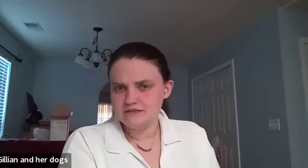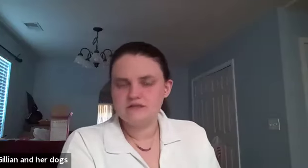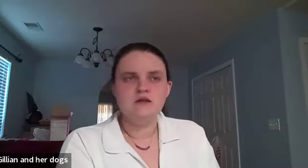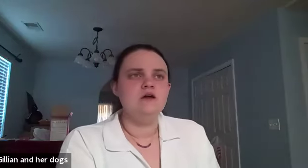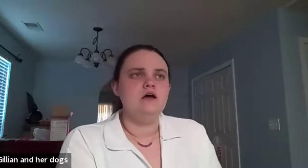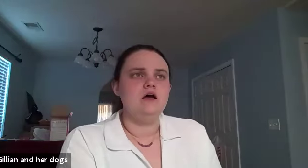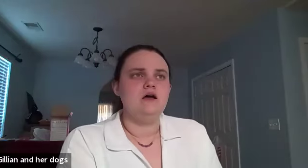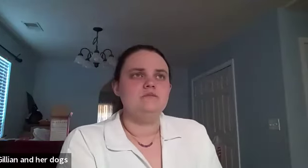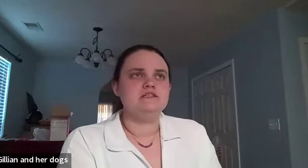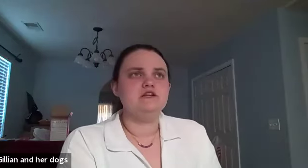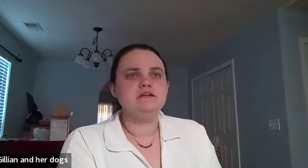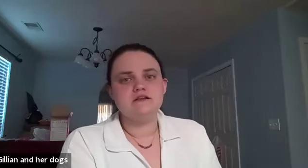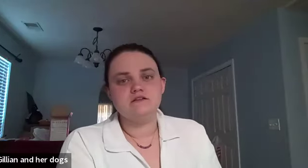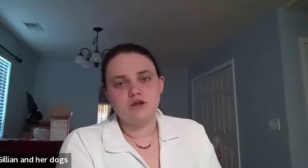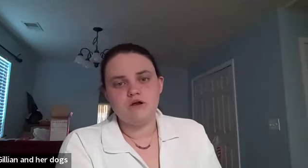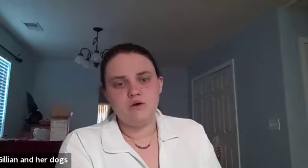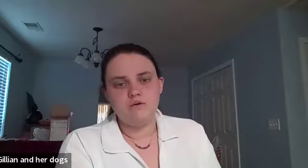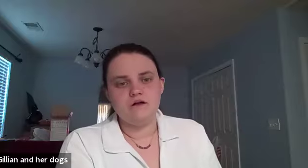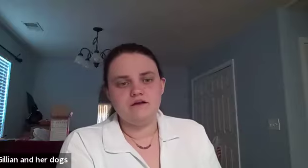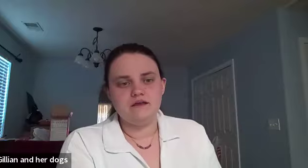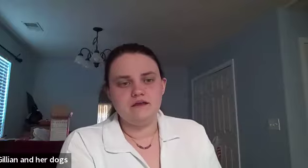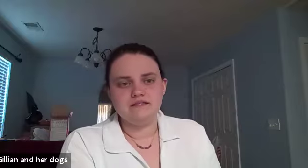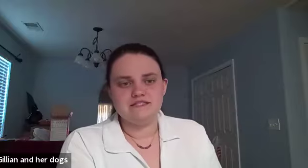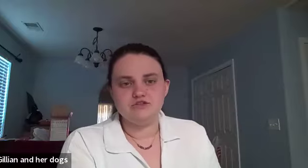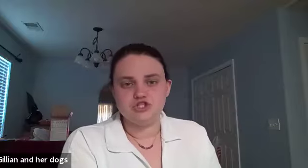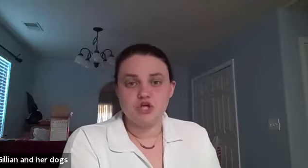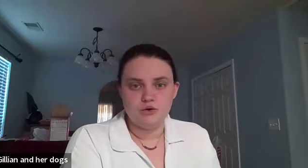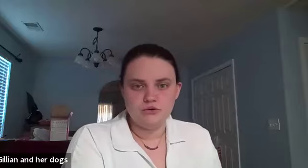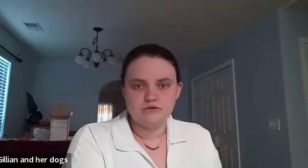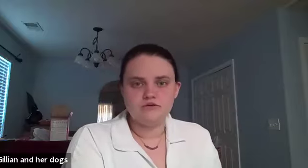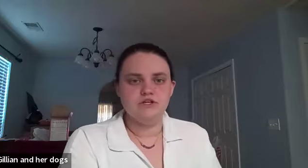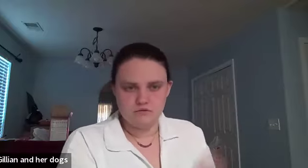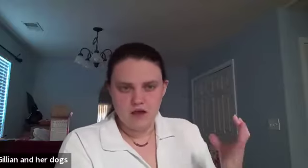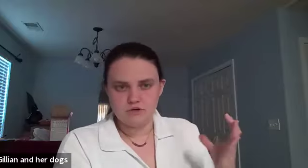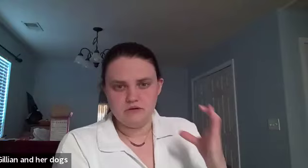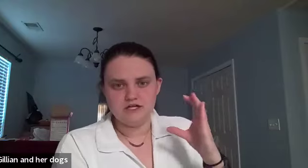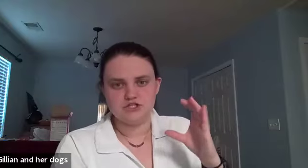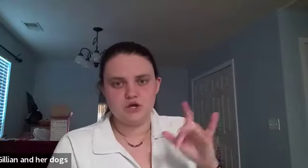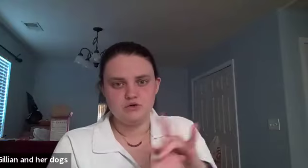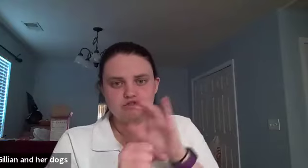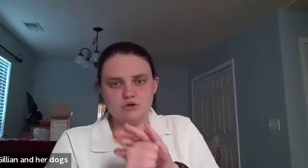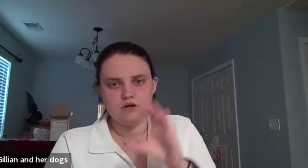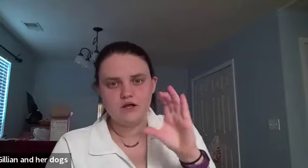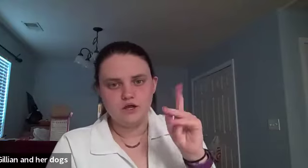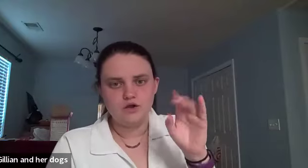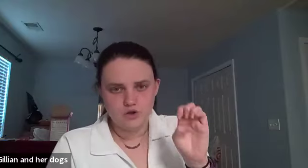shorthand, because I know like technically Coca-Cola is still just Coke. You know, that one you can just go soda,